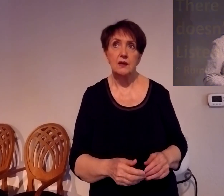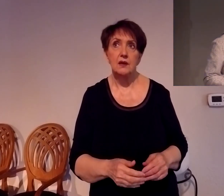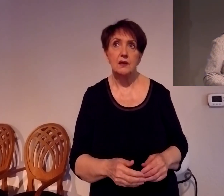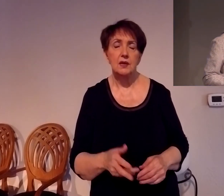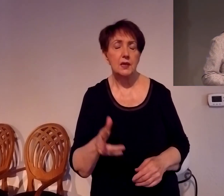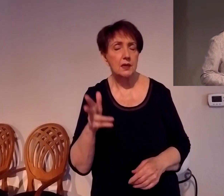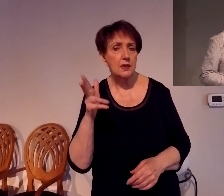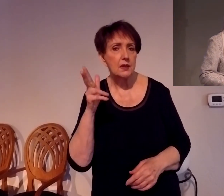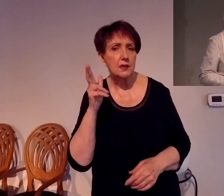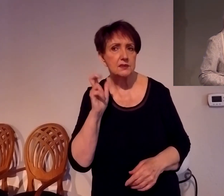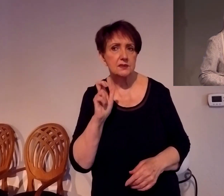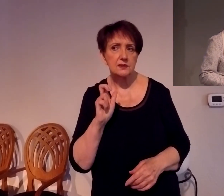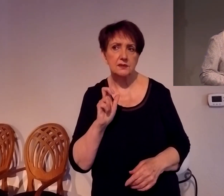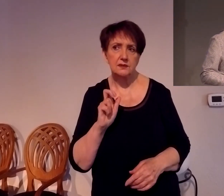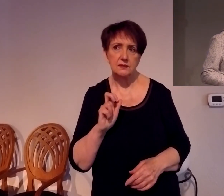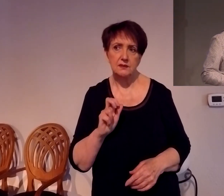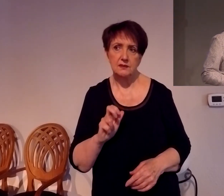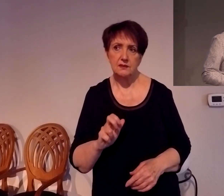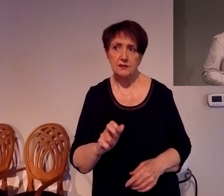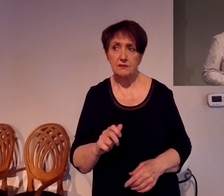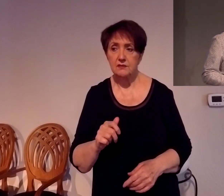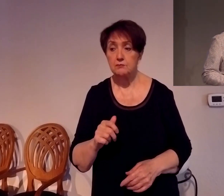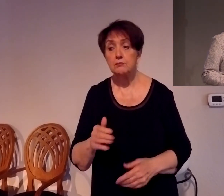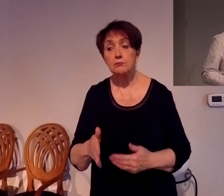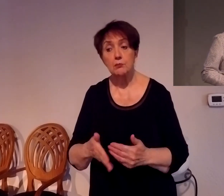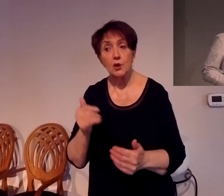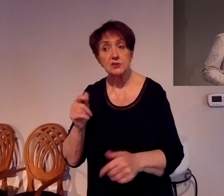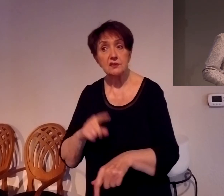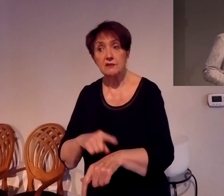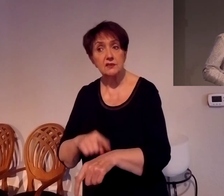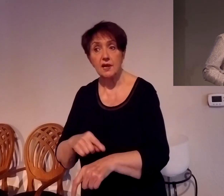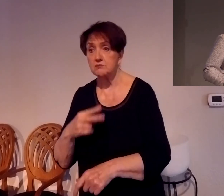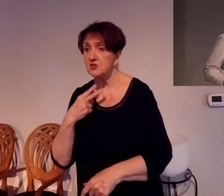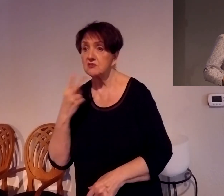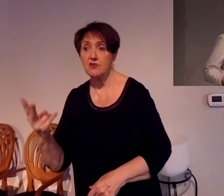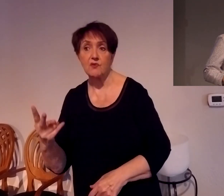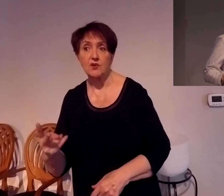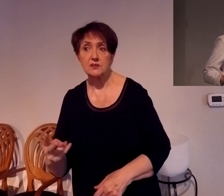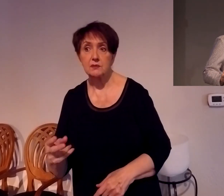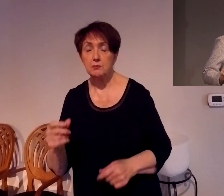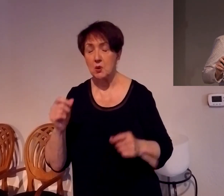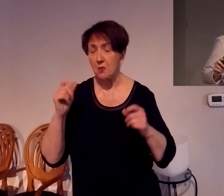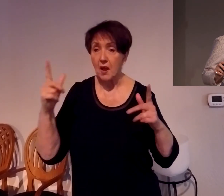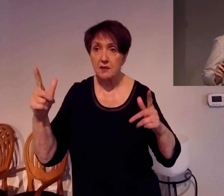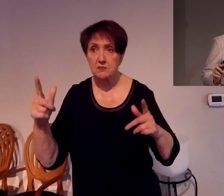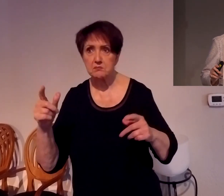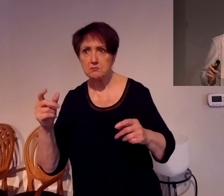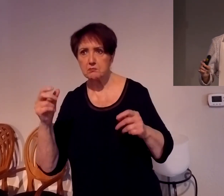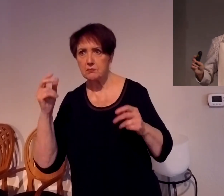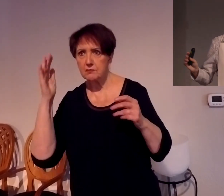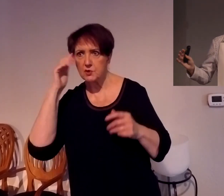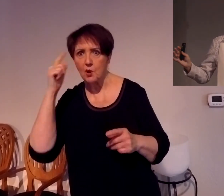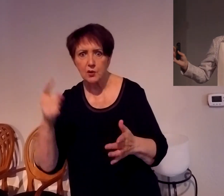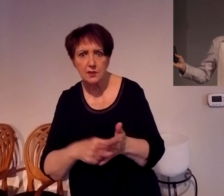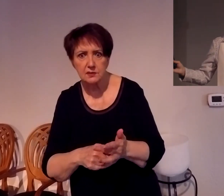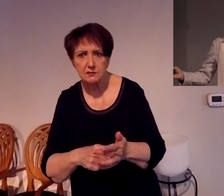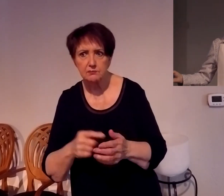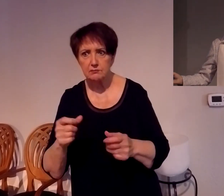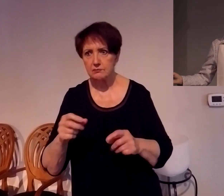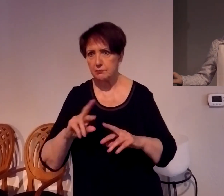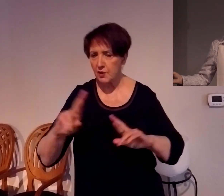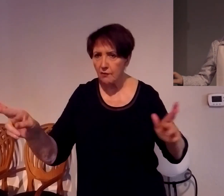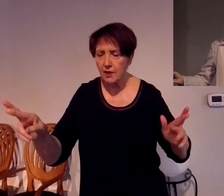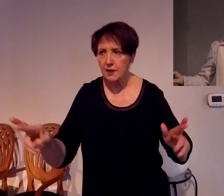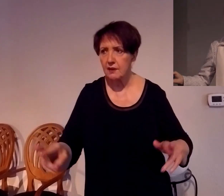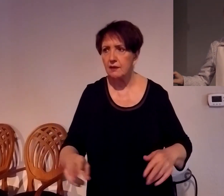for me anymore. Certainly not one screaming, be awake, be aware, be alert. But I